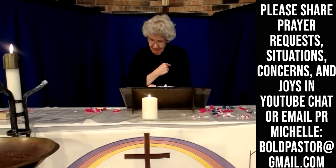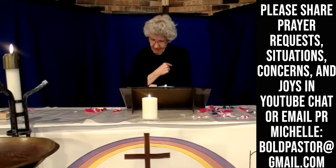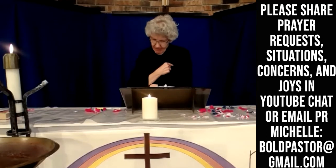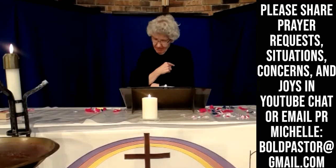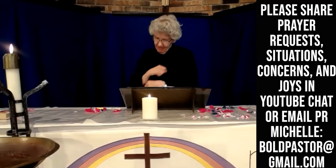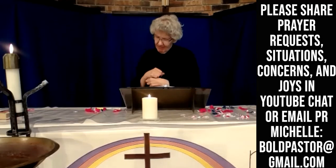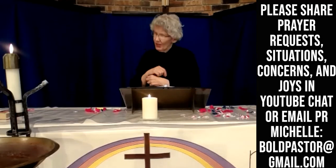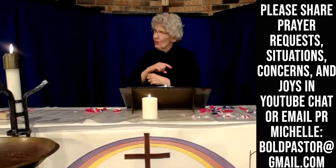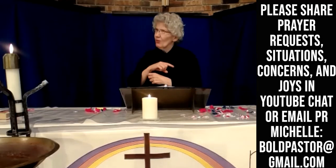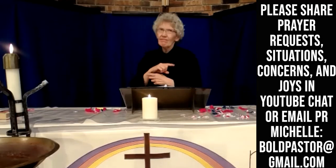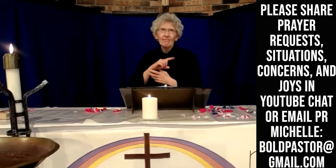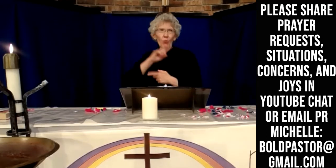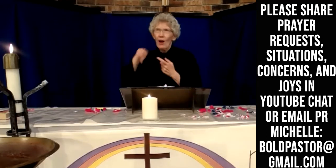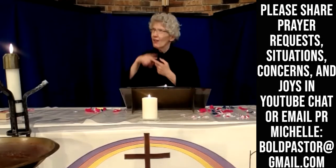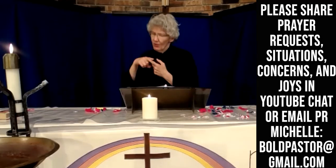us.